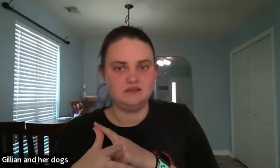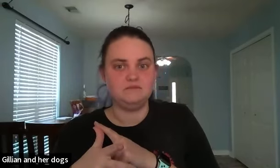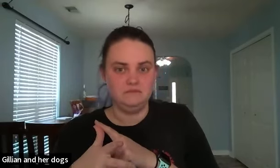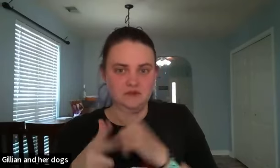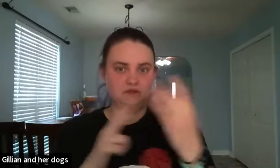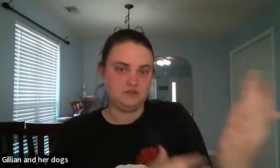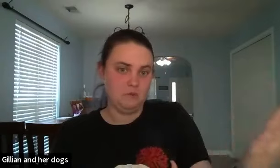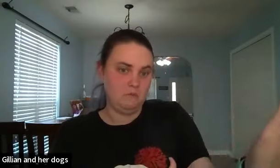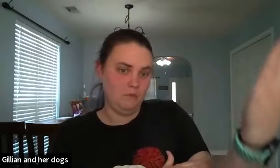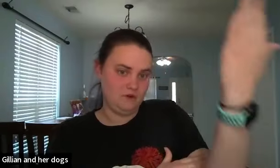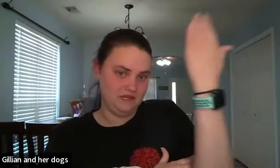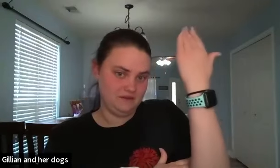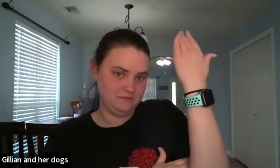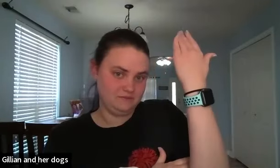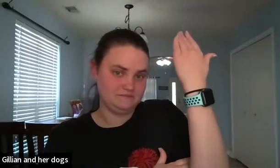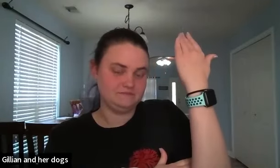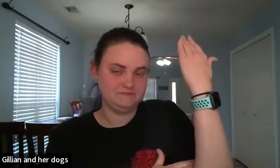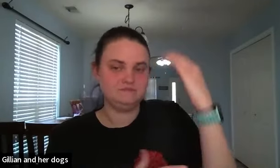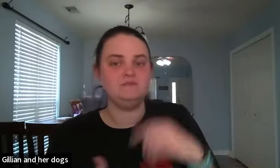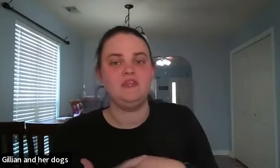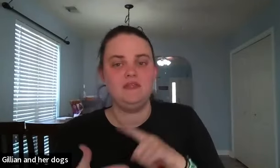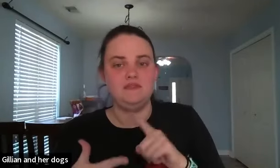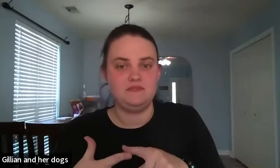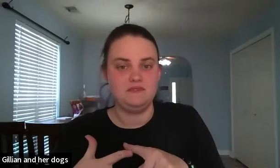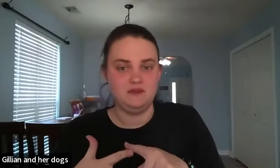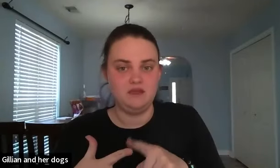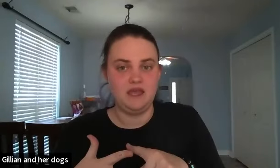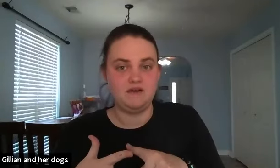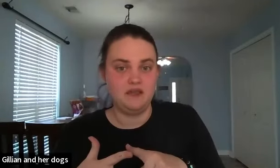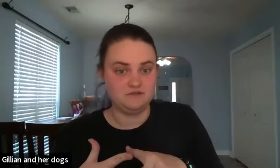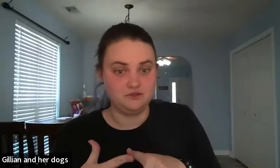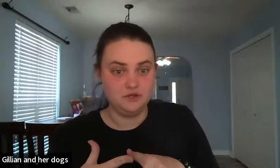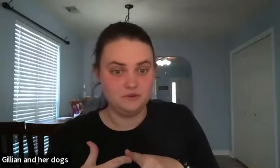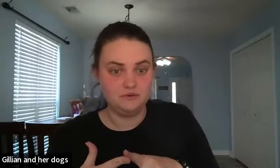good. So morning, mm-hmm. Then we have